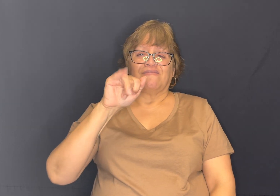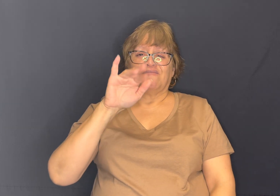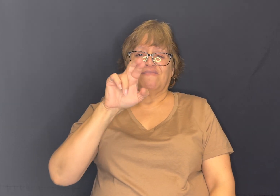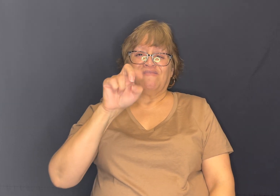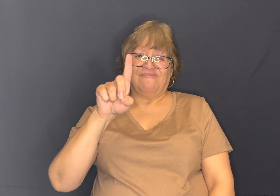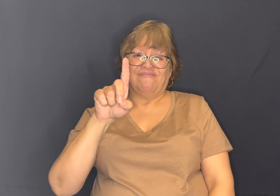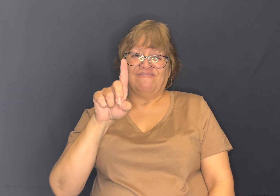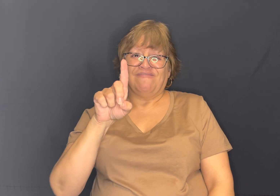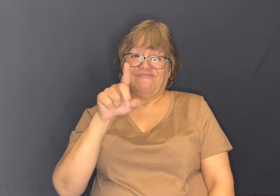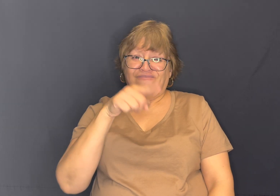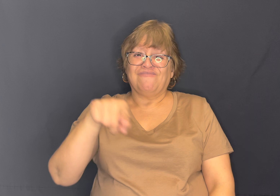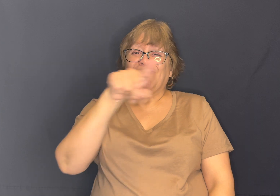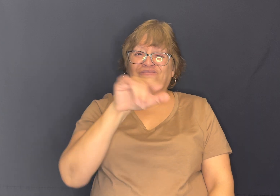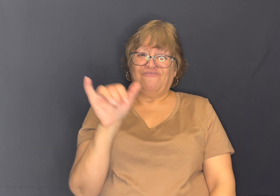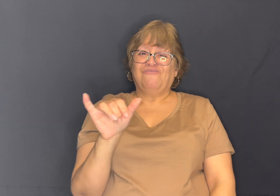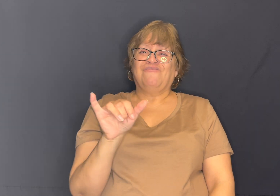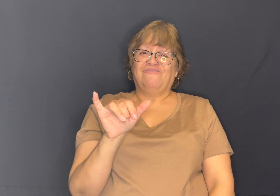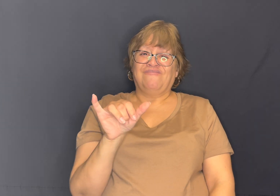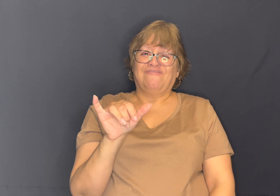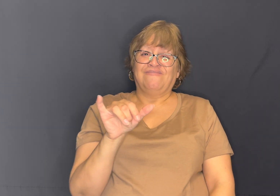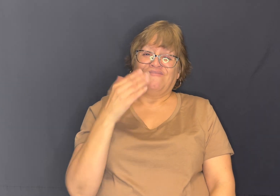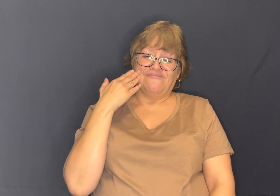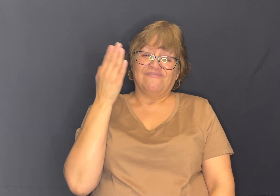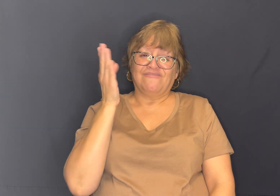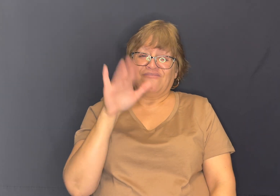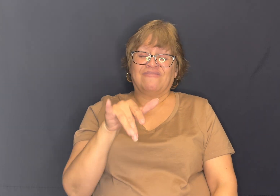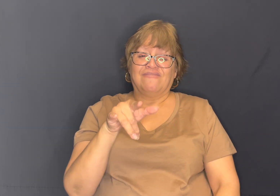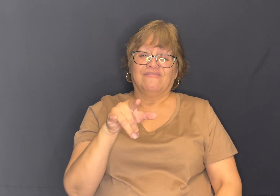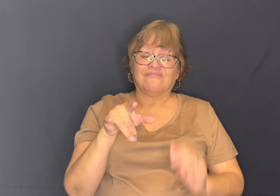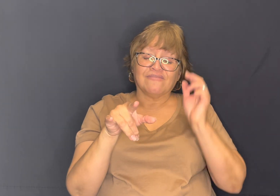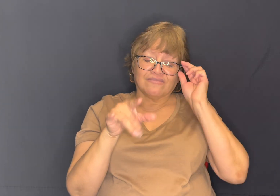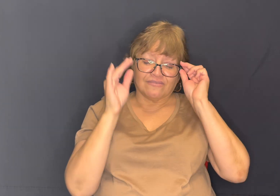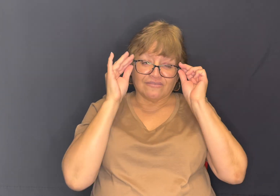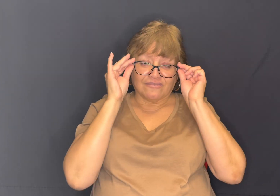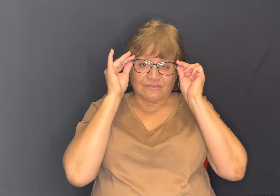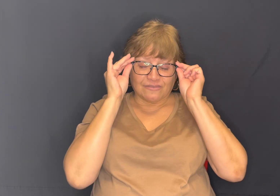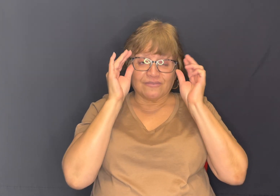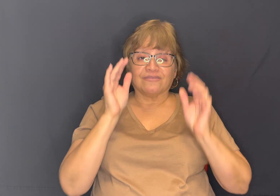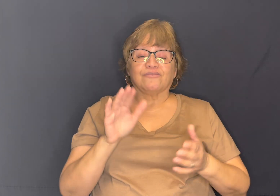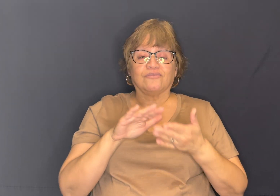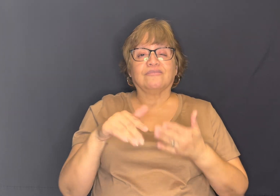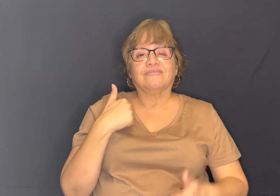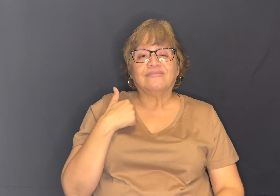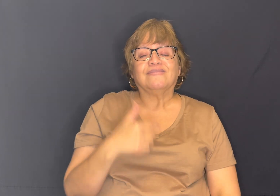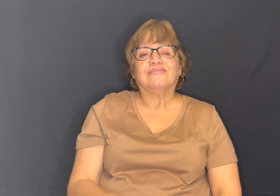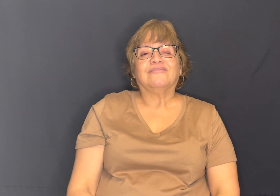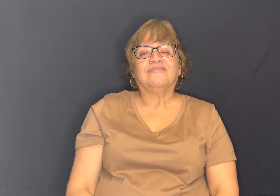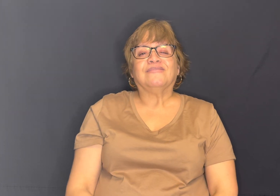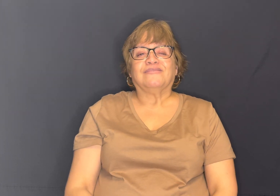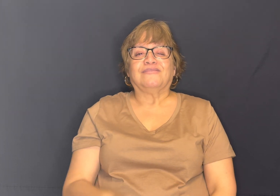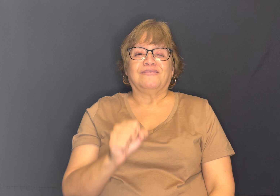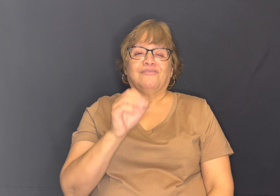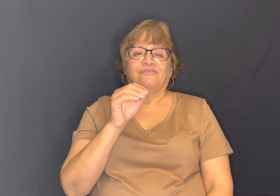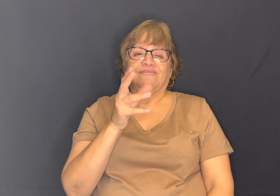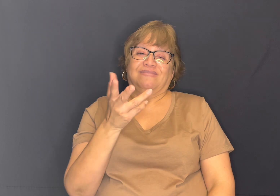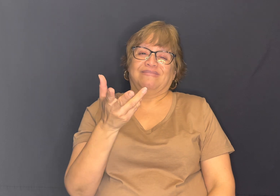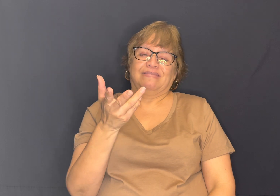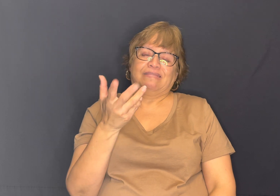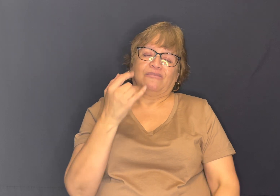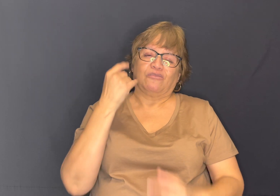that stands for? Deaf impaired. So just wanted you guys to know that. Excuse me.